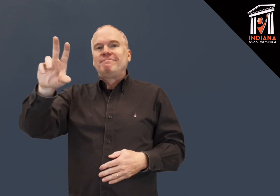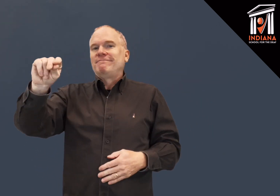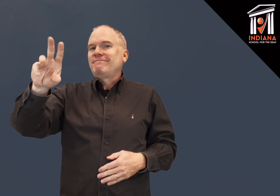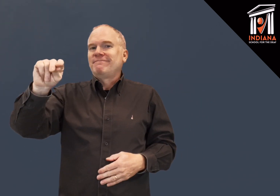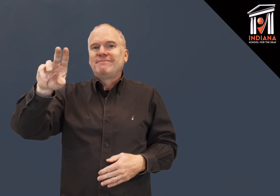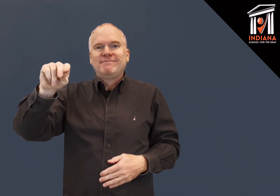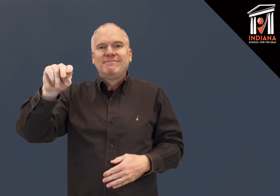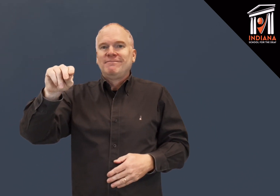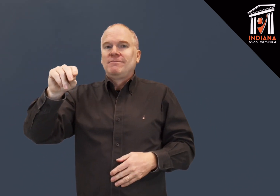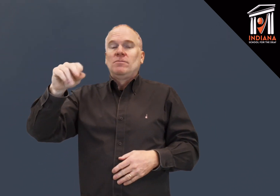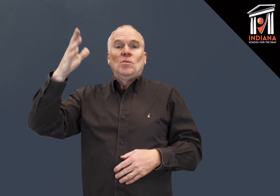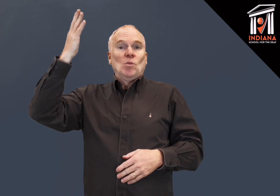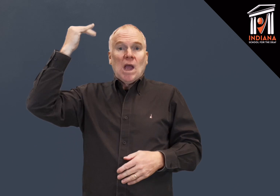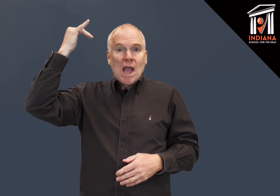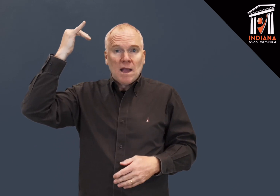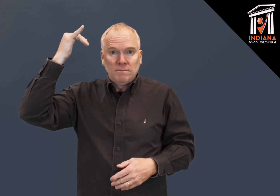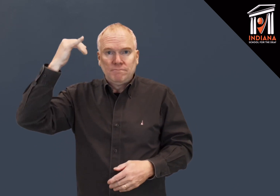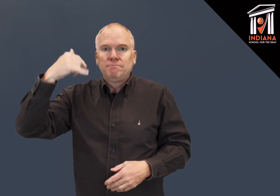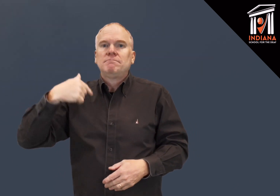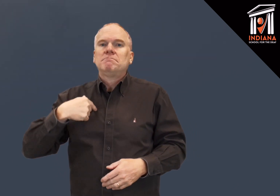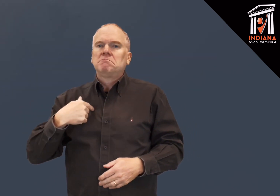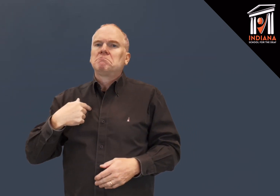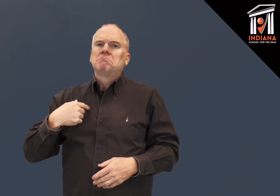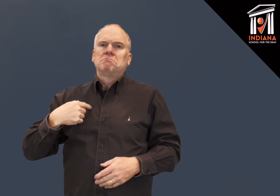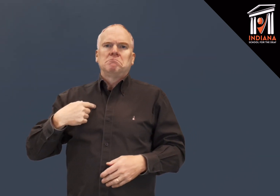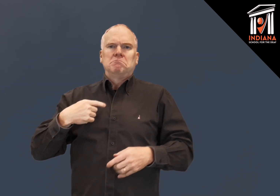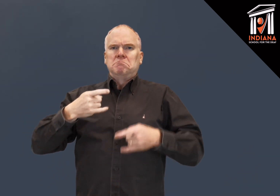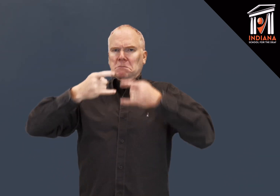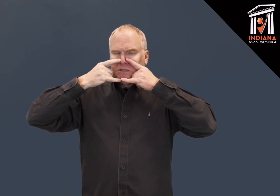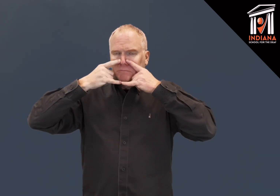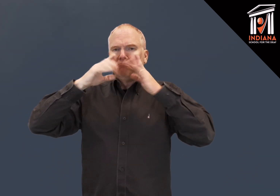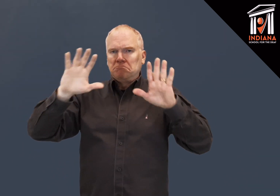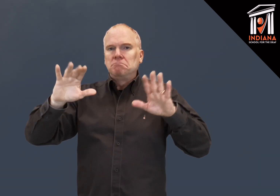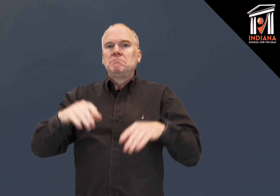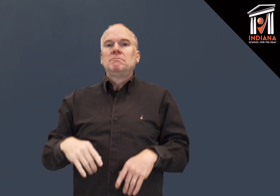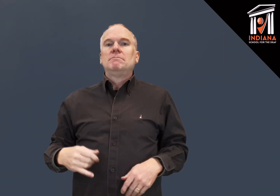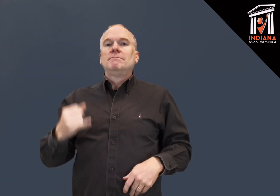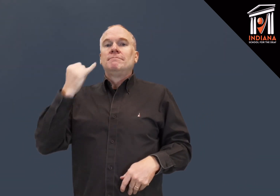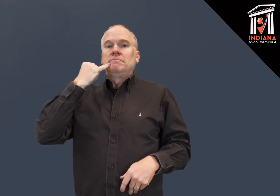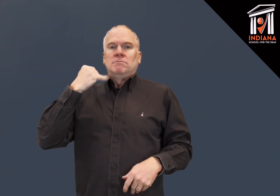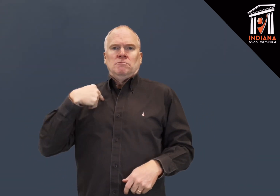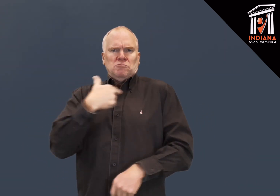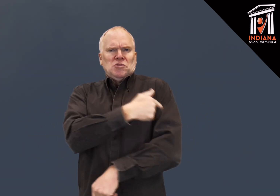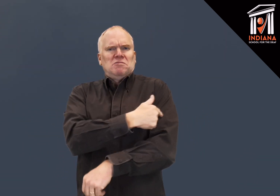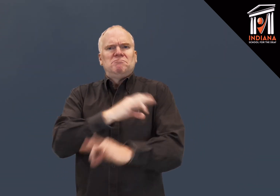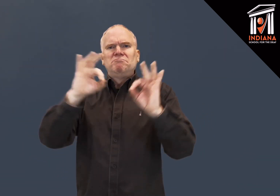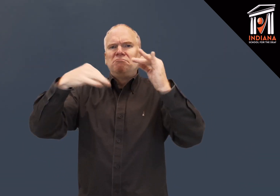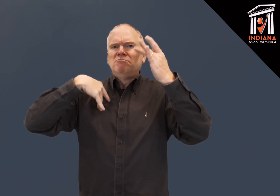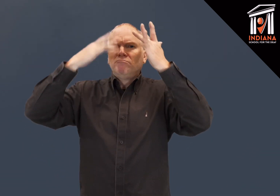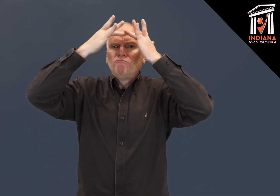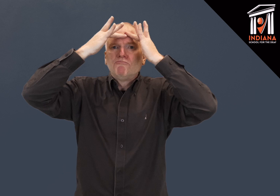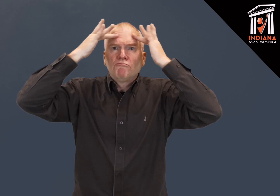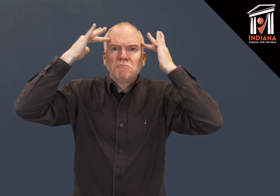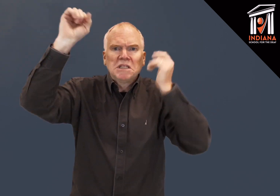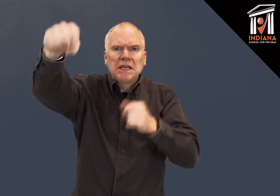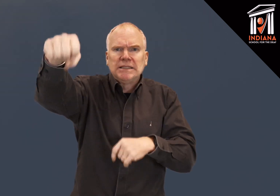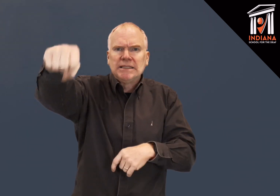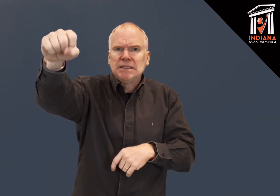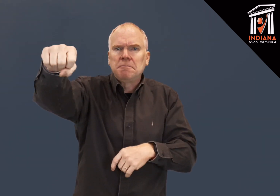ready. Does that mean after February 24th that I will be able to take my mask down and just move about life? No, I will still be maintaining